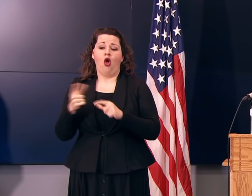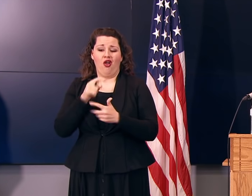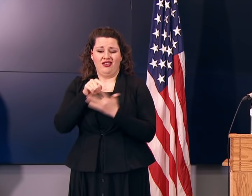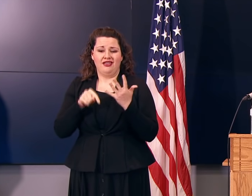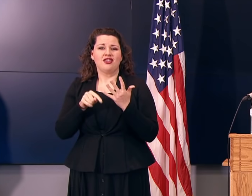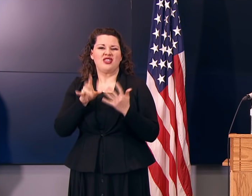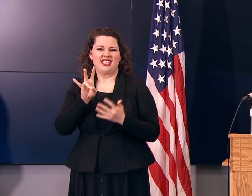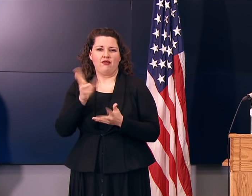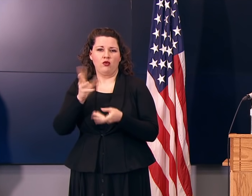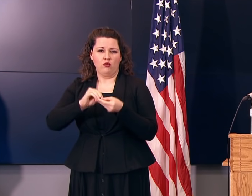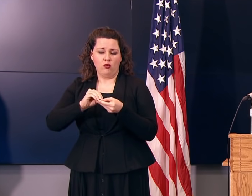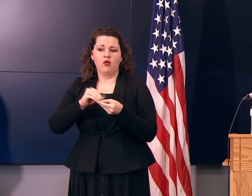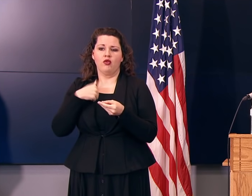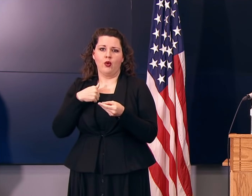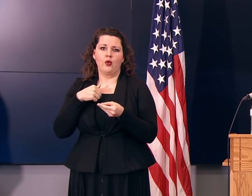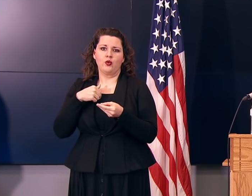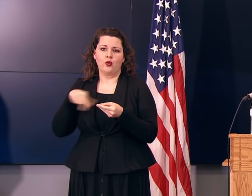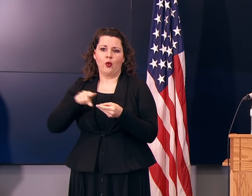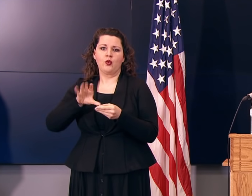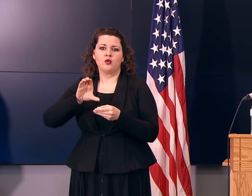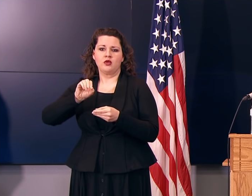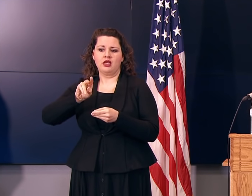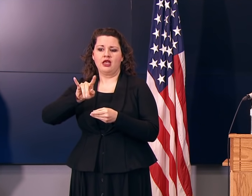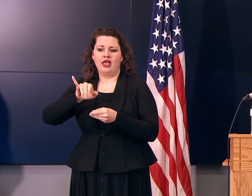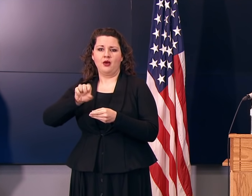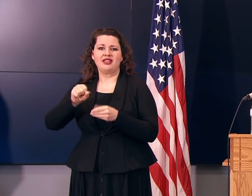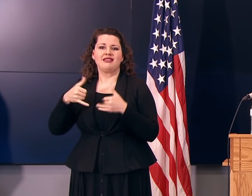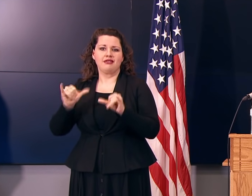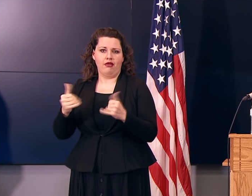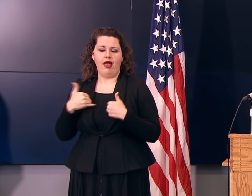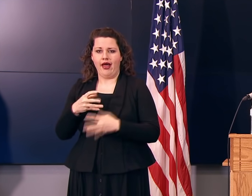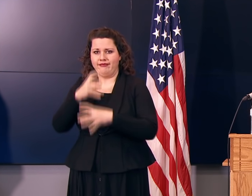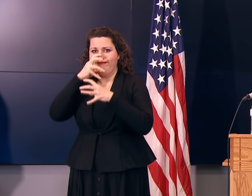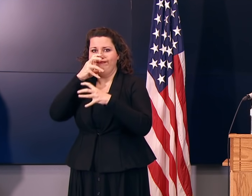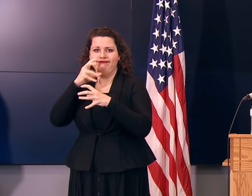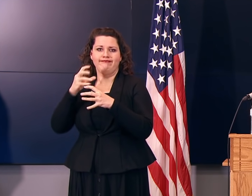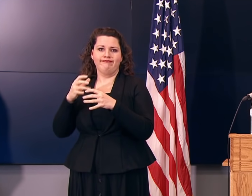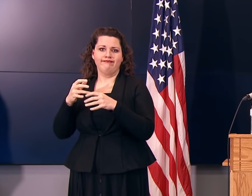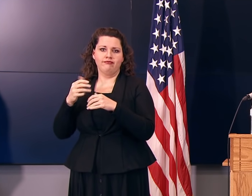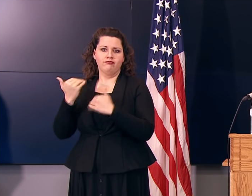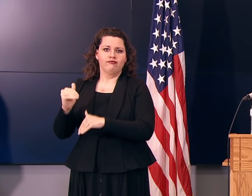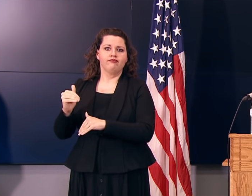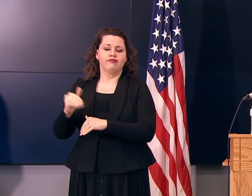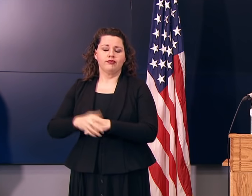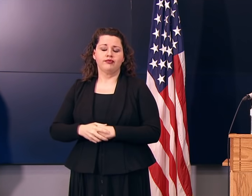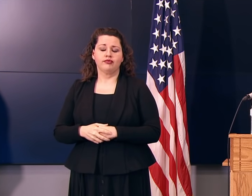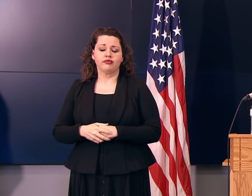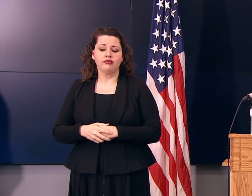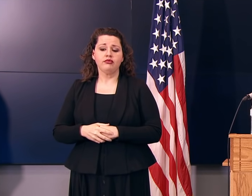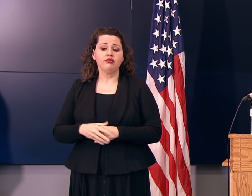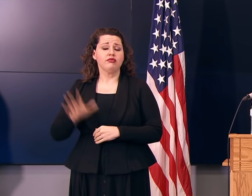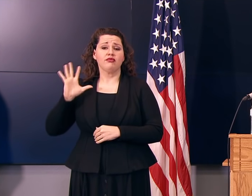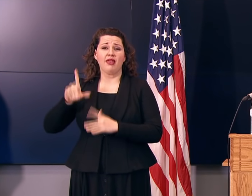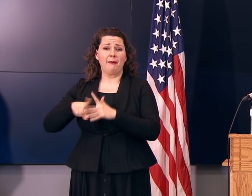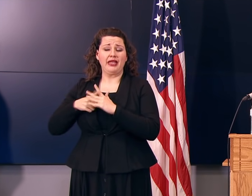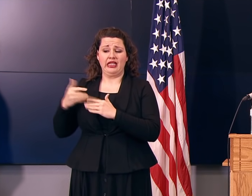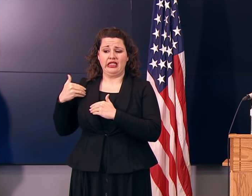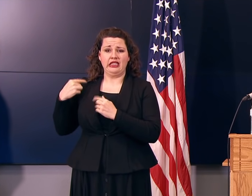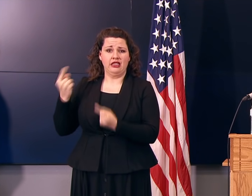are in the counties that remained under higher restrictions. From the start, we've